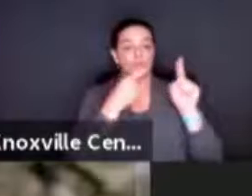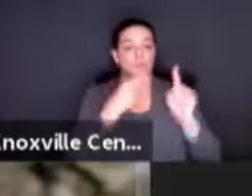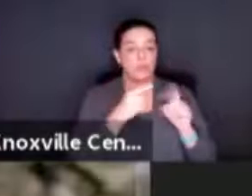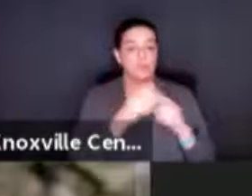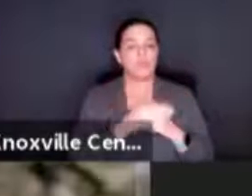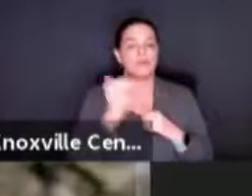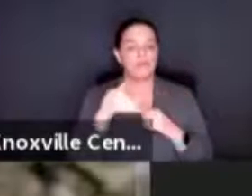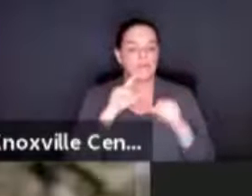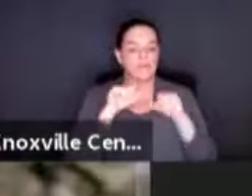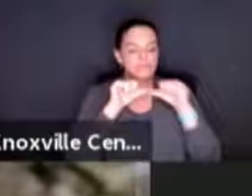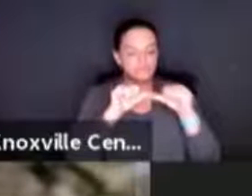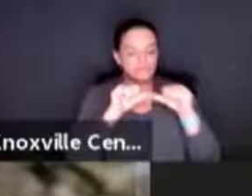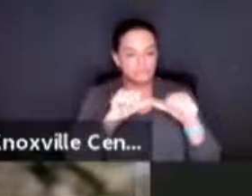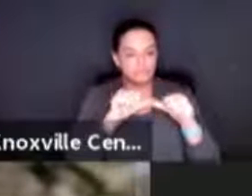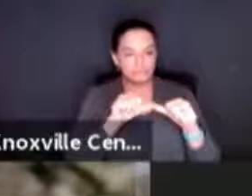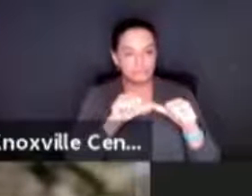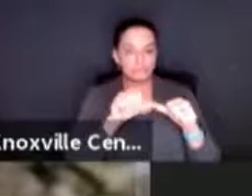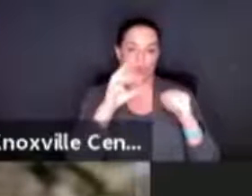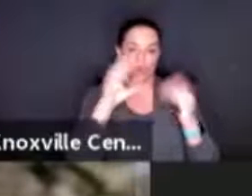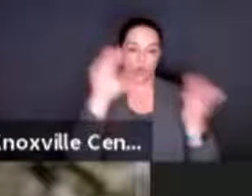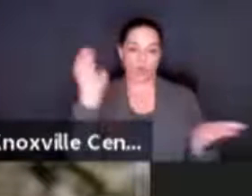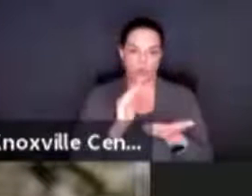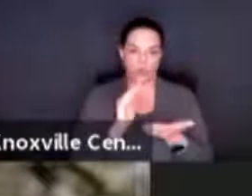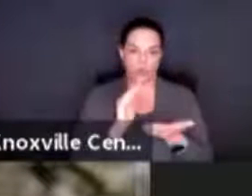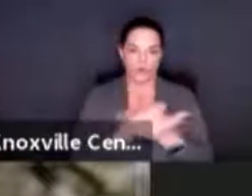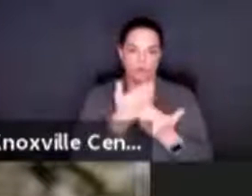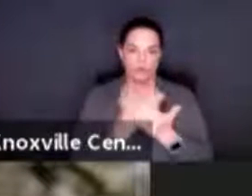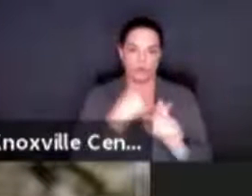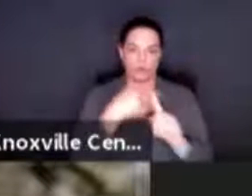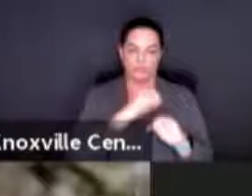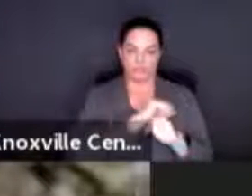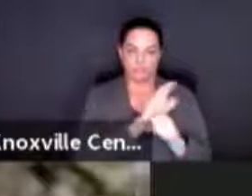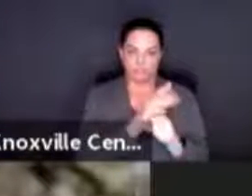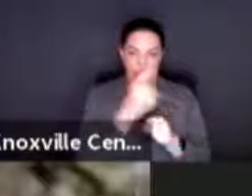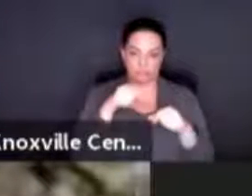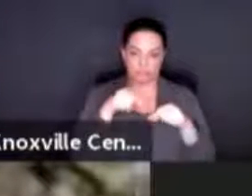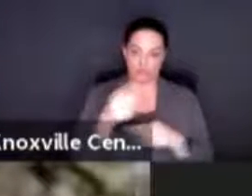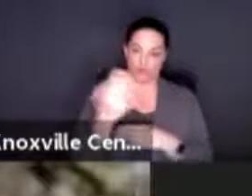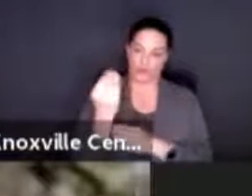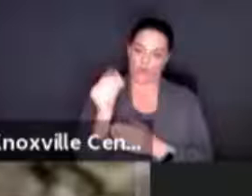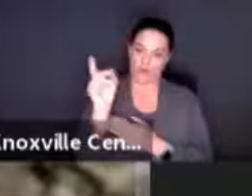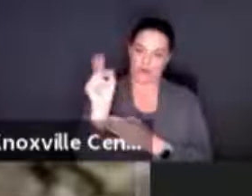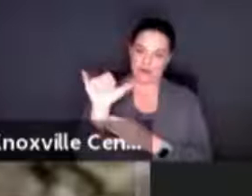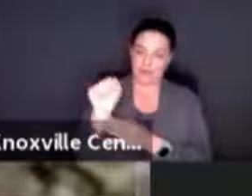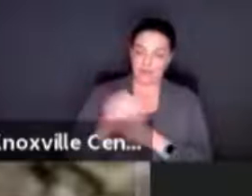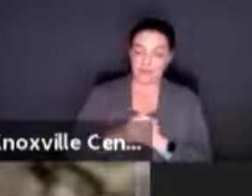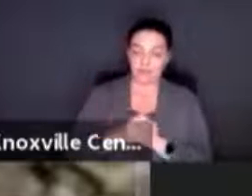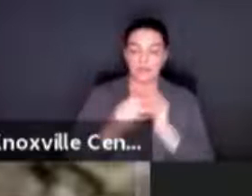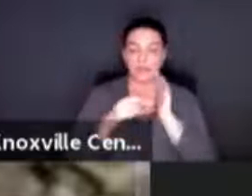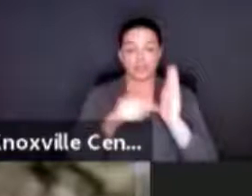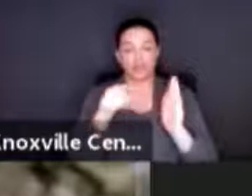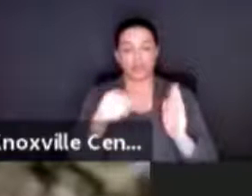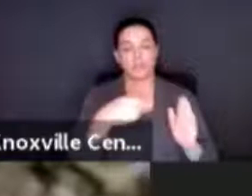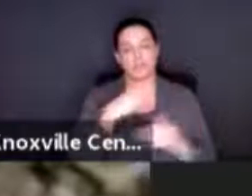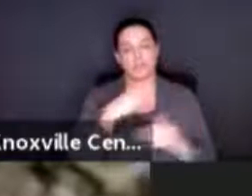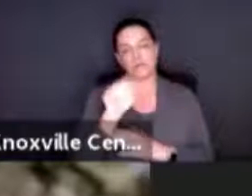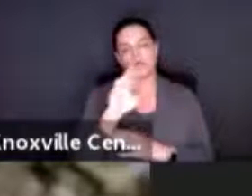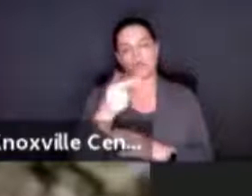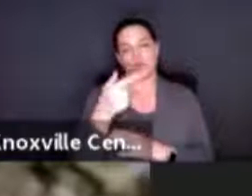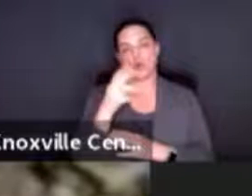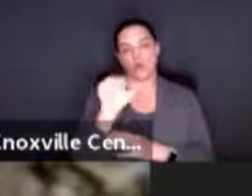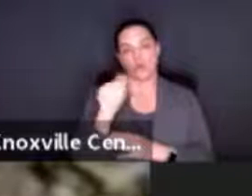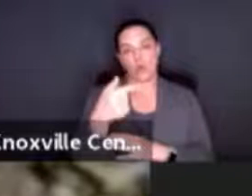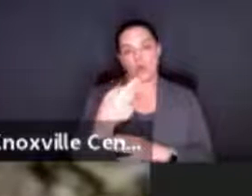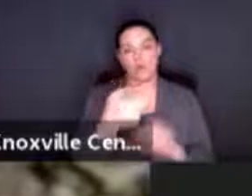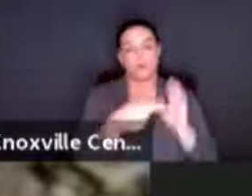Sustained reduction or stability in new cases for 14 days. To illustrate this benchmark, we have a bar graph that shows previous